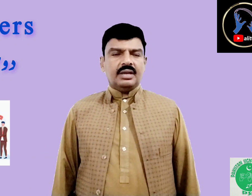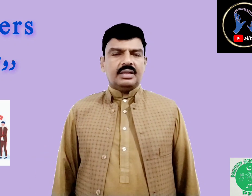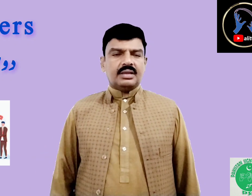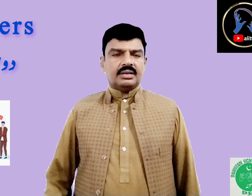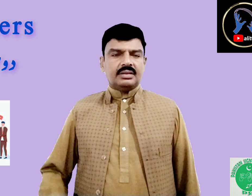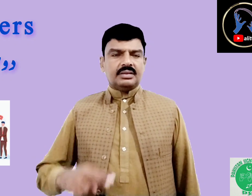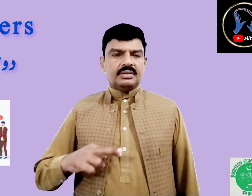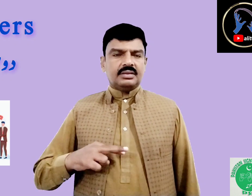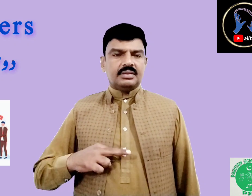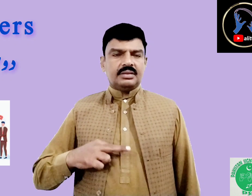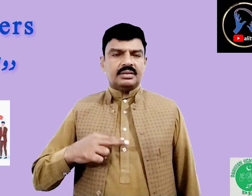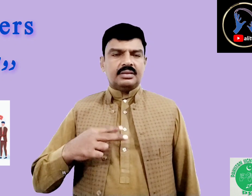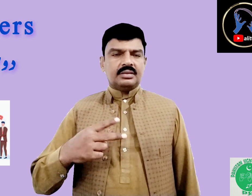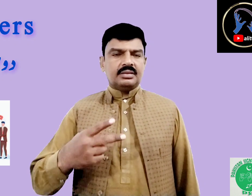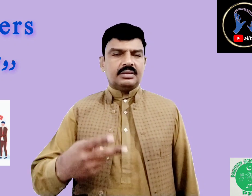other,